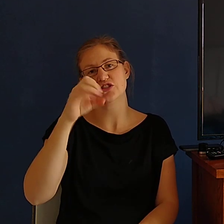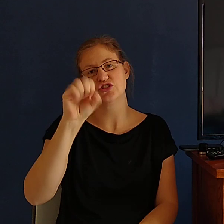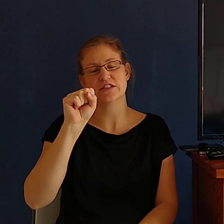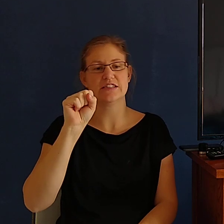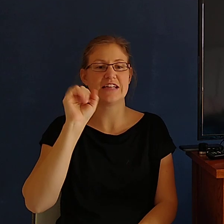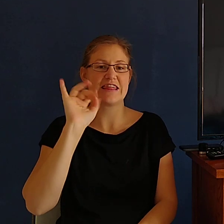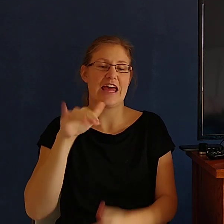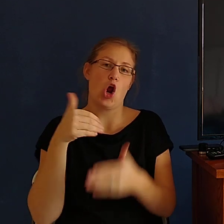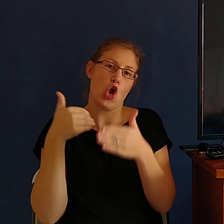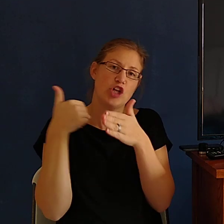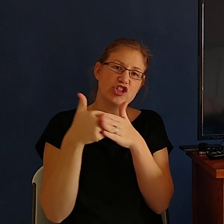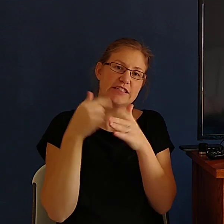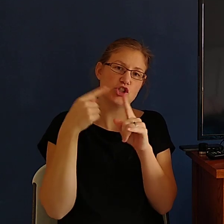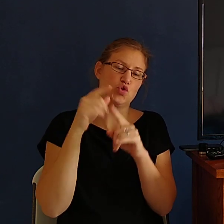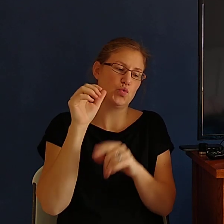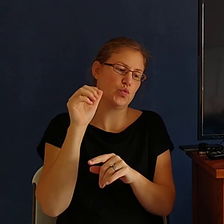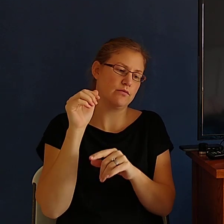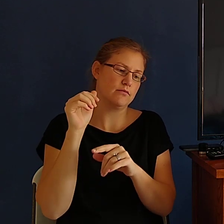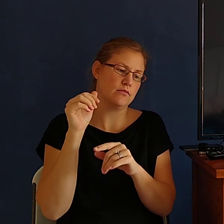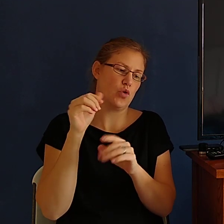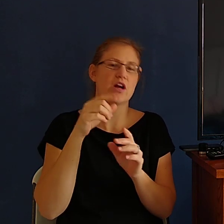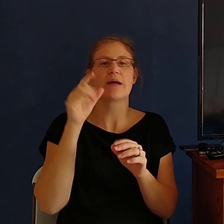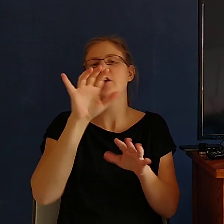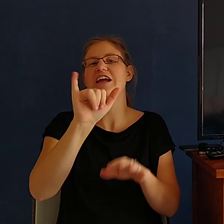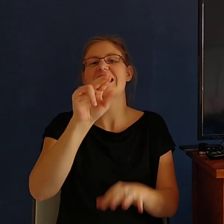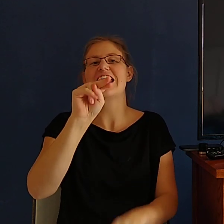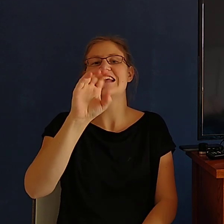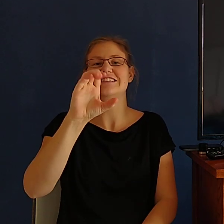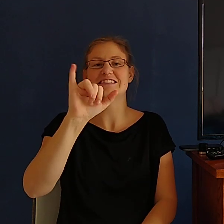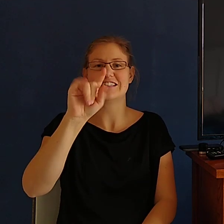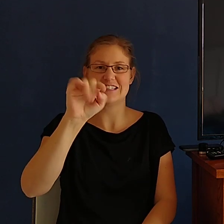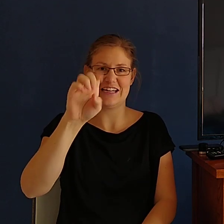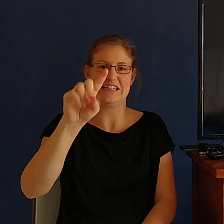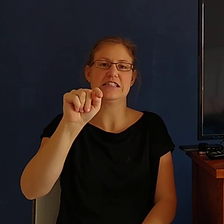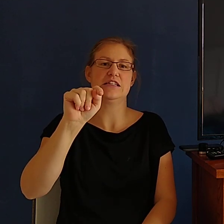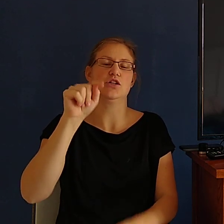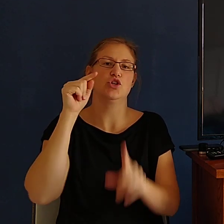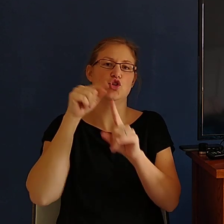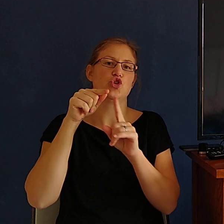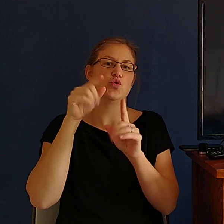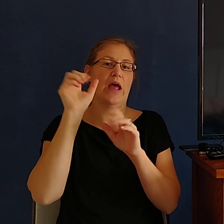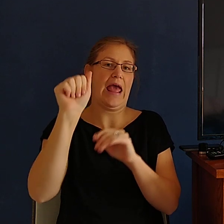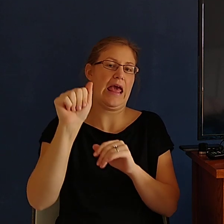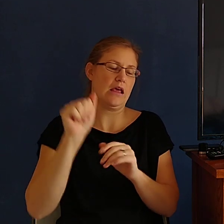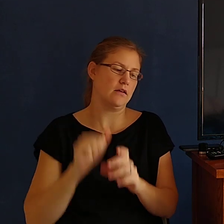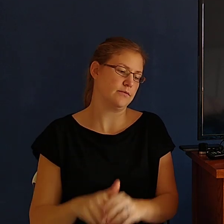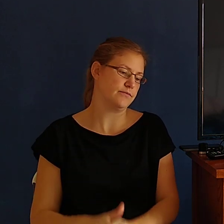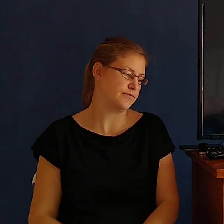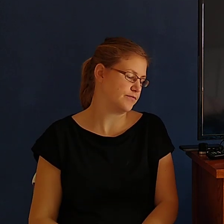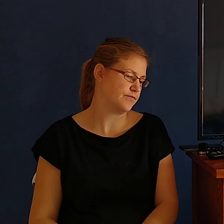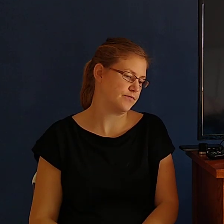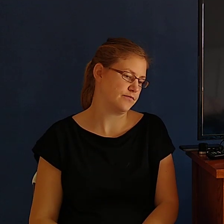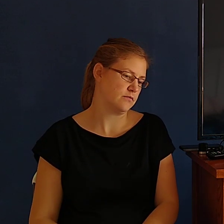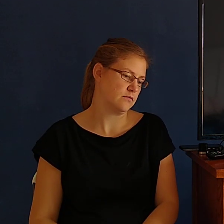to A at the second level, which is level 1. This is level 0, B,